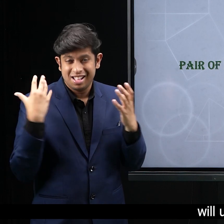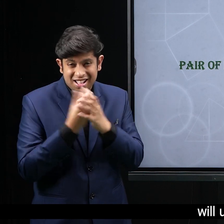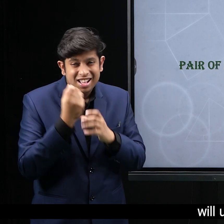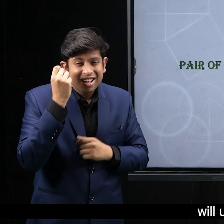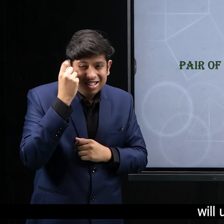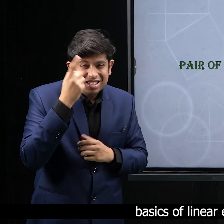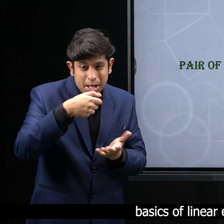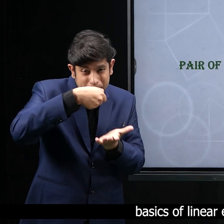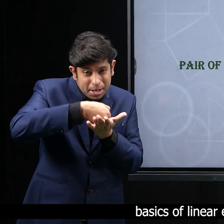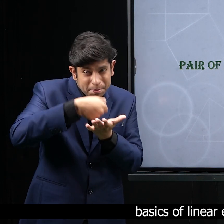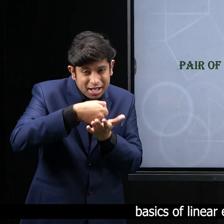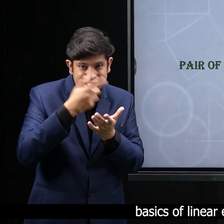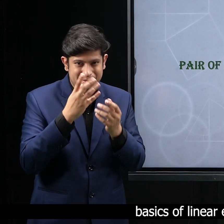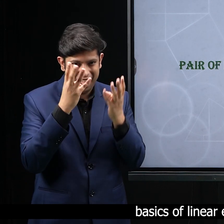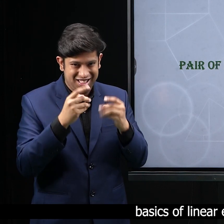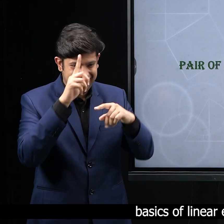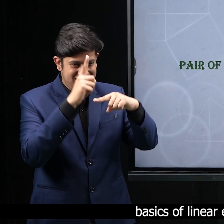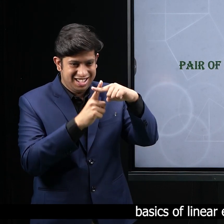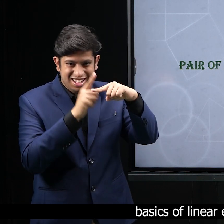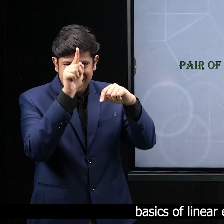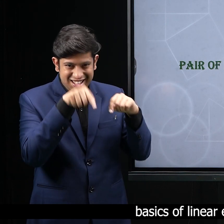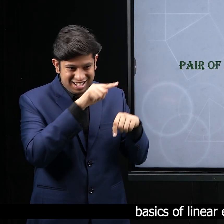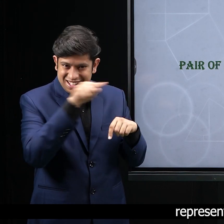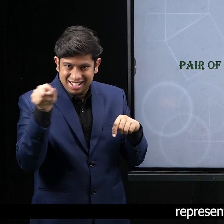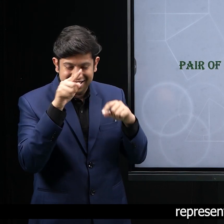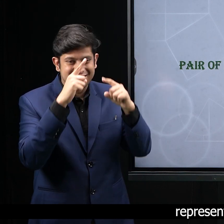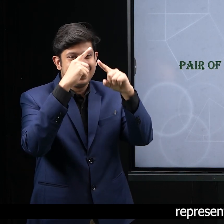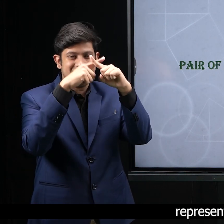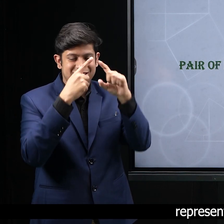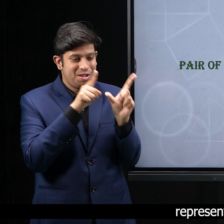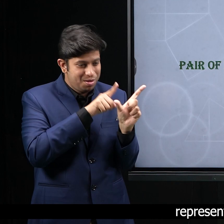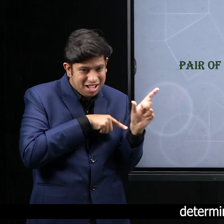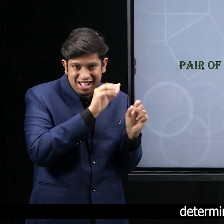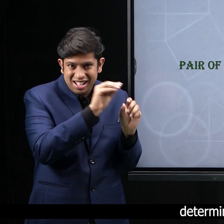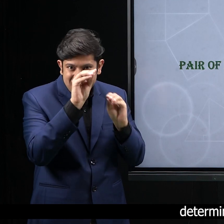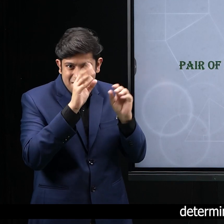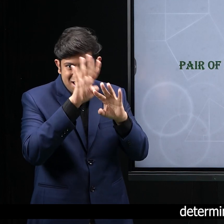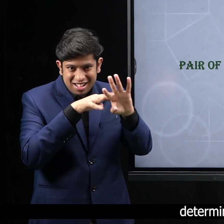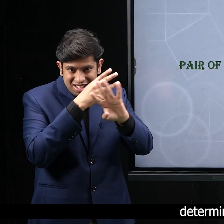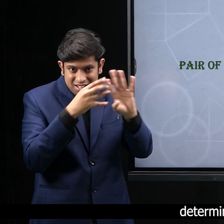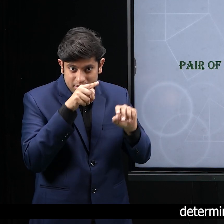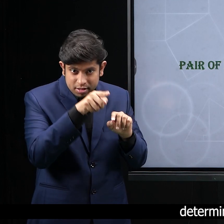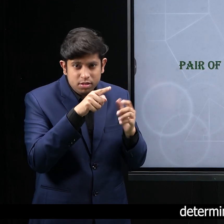We'll understand the basics of linear equations, their graphical representation, and how to determine their solutions.